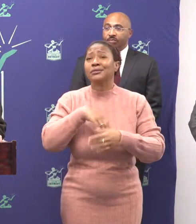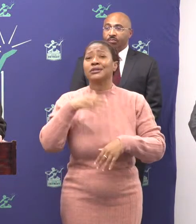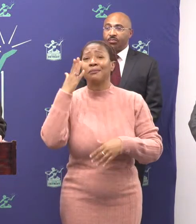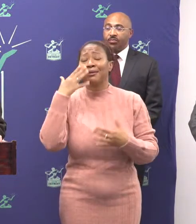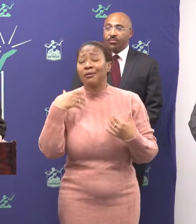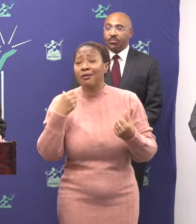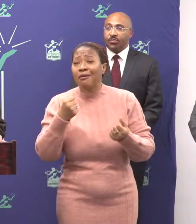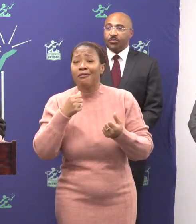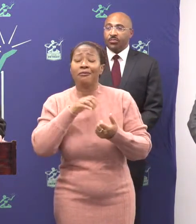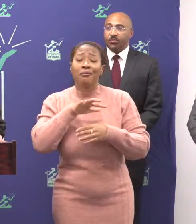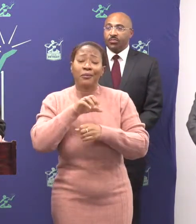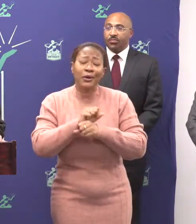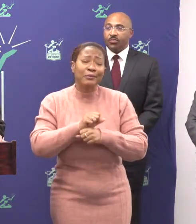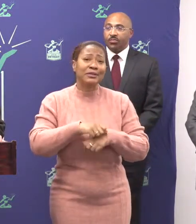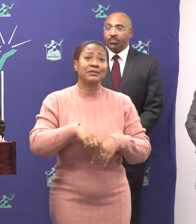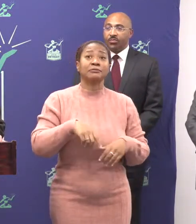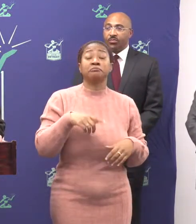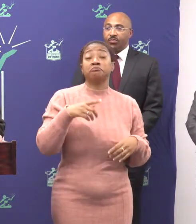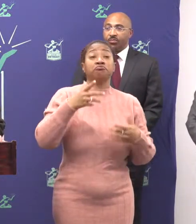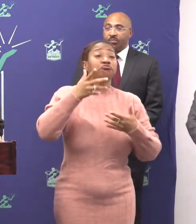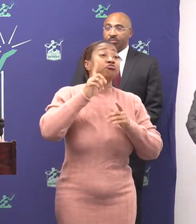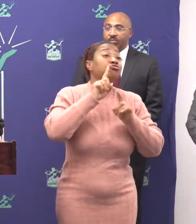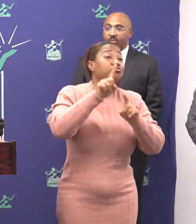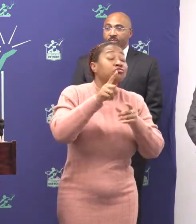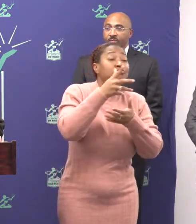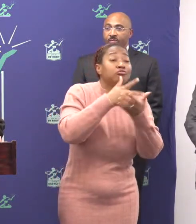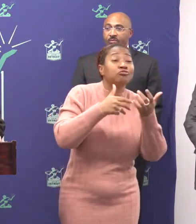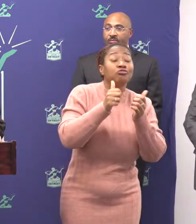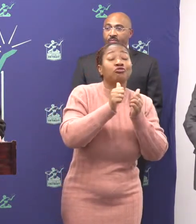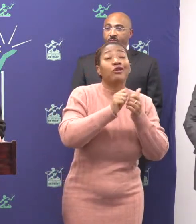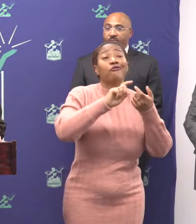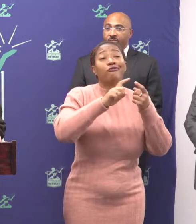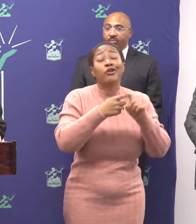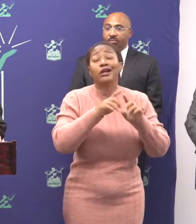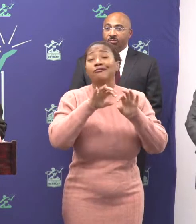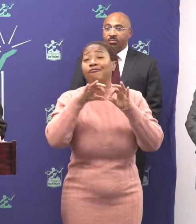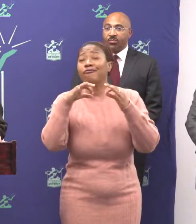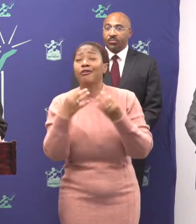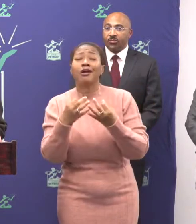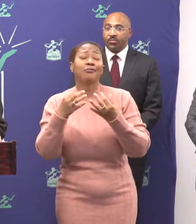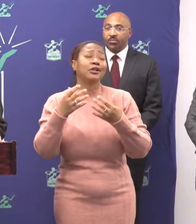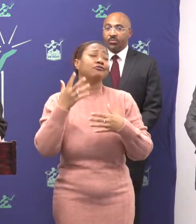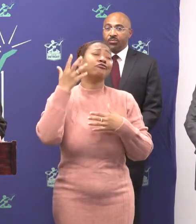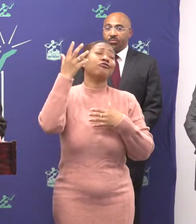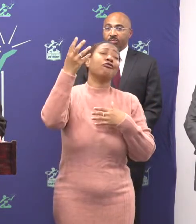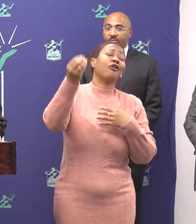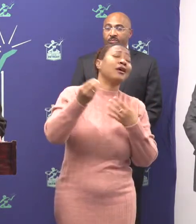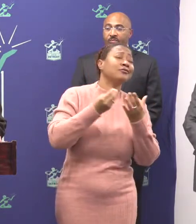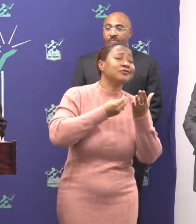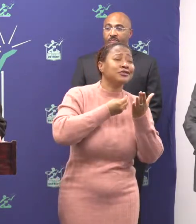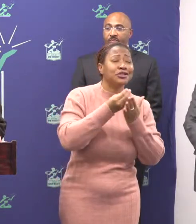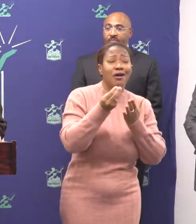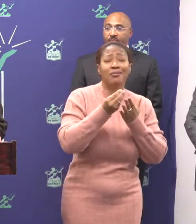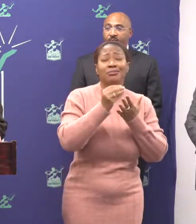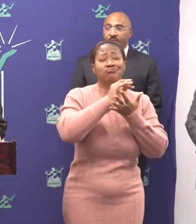appointments. They're using it to socialize and to meet with their families, to do